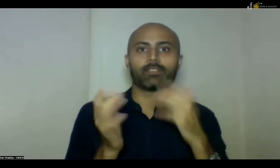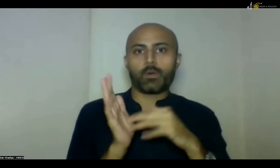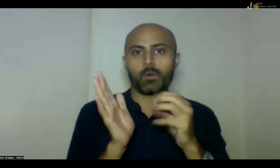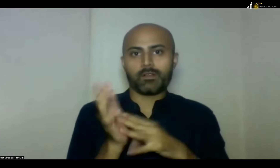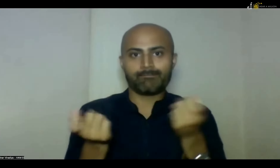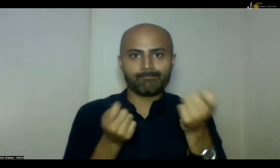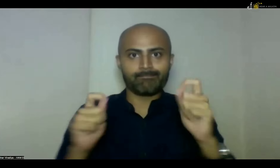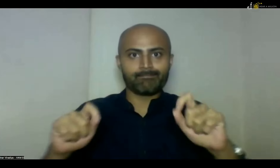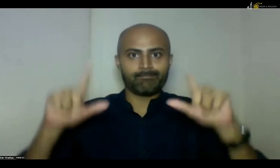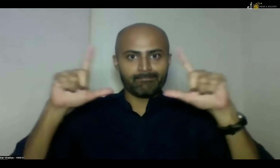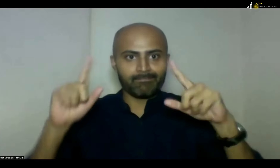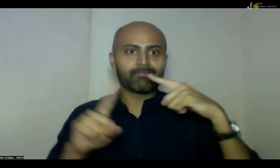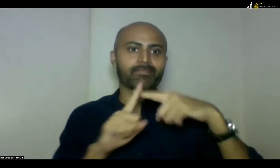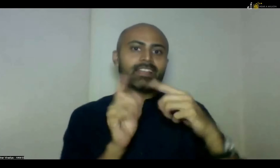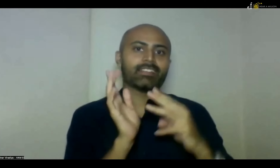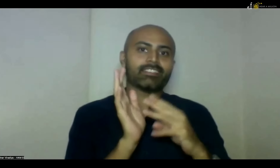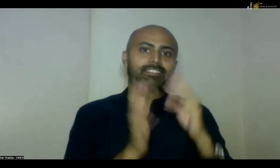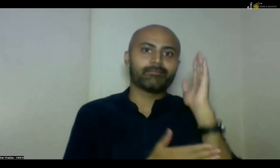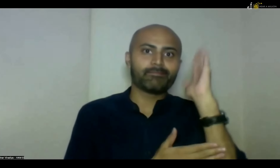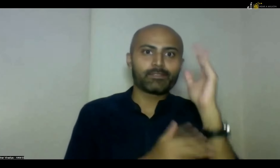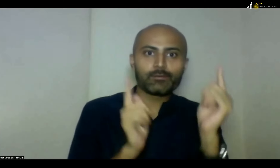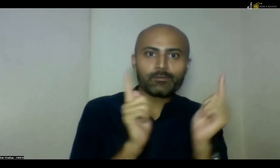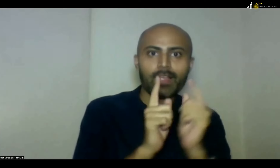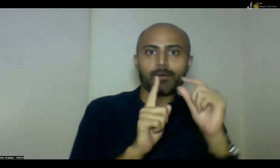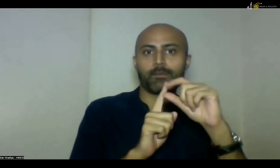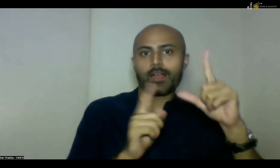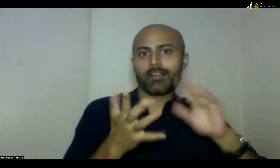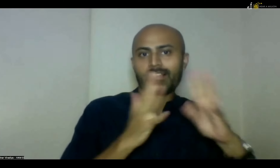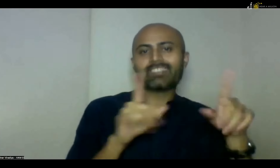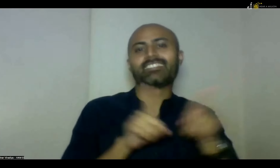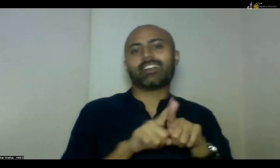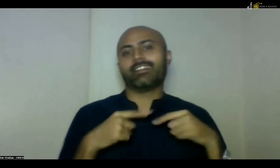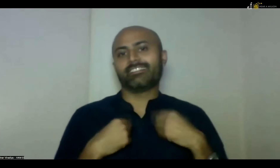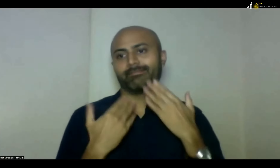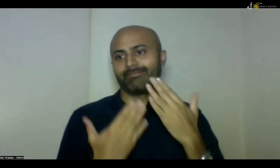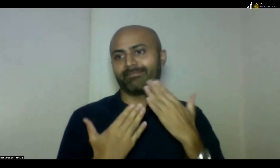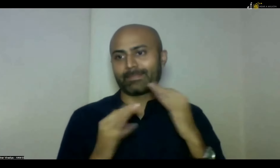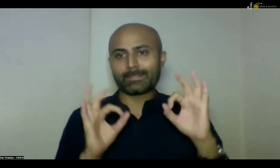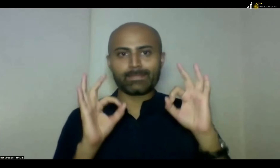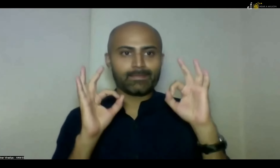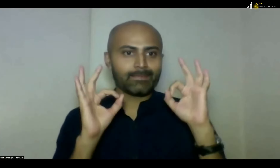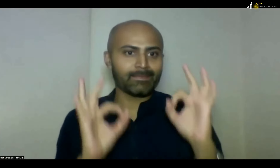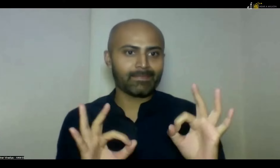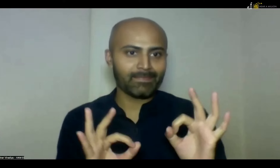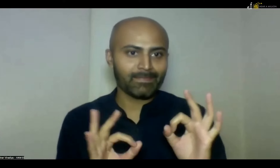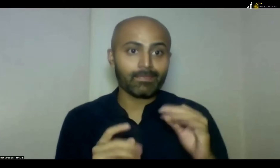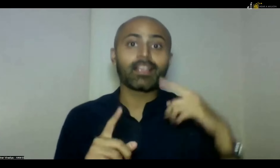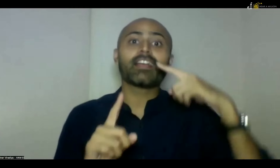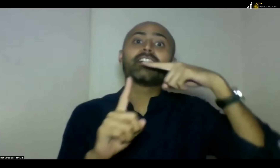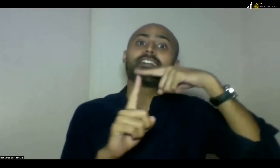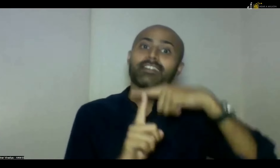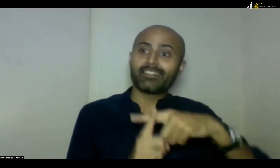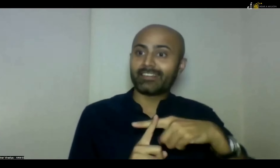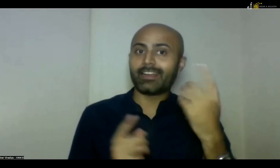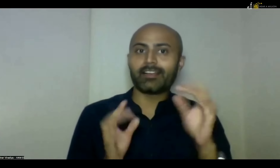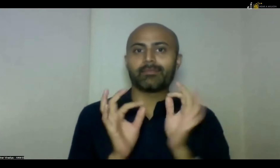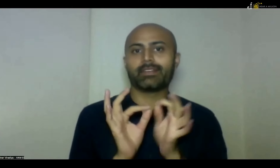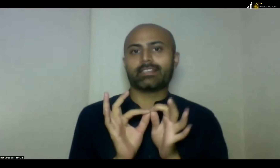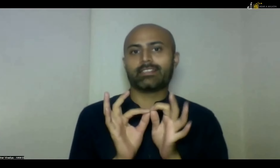also Deepak for handling Zoom and the presenters and also showing the poll